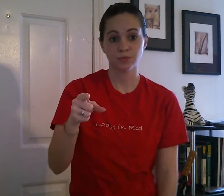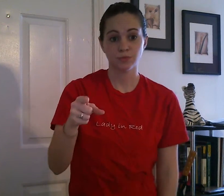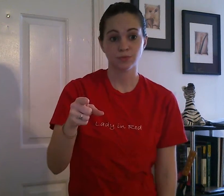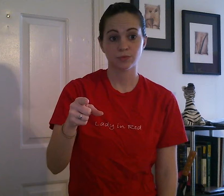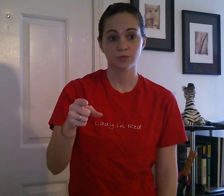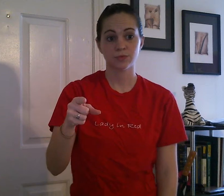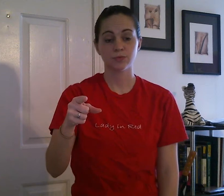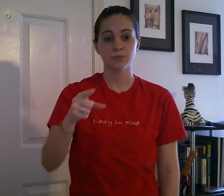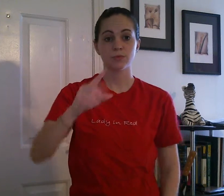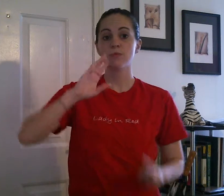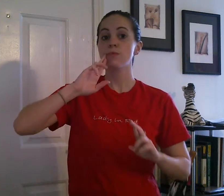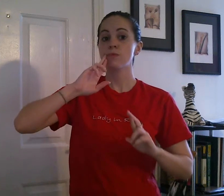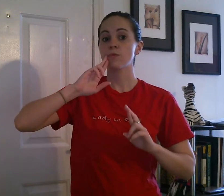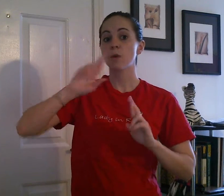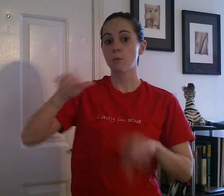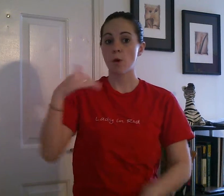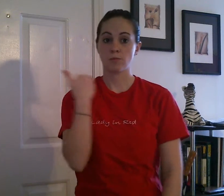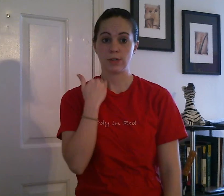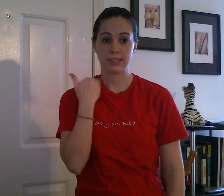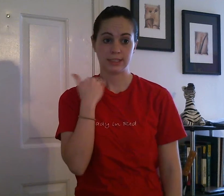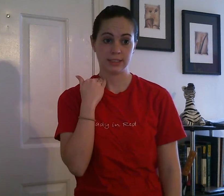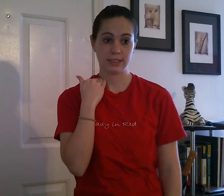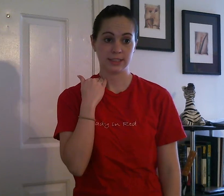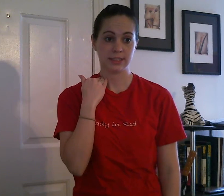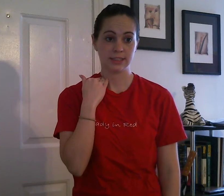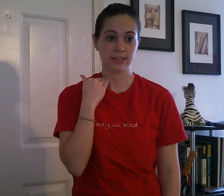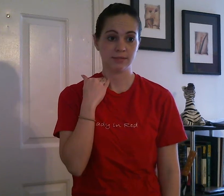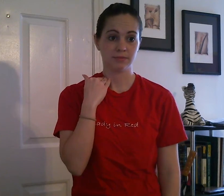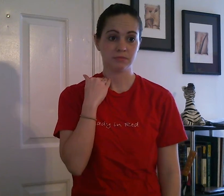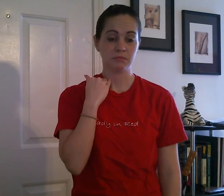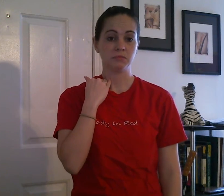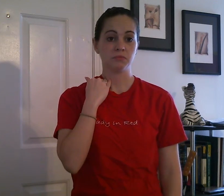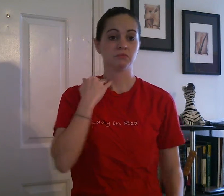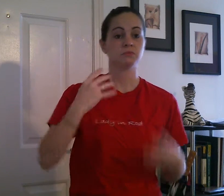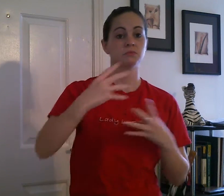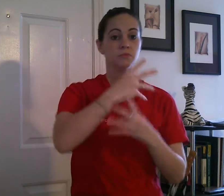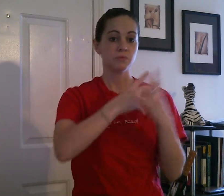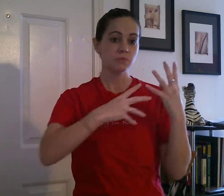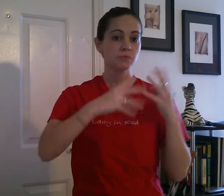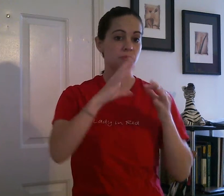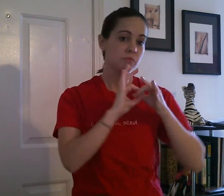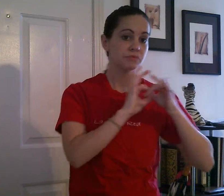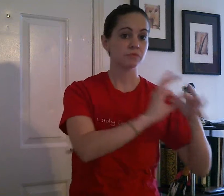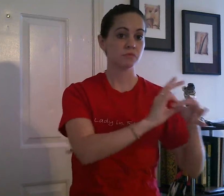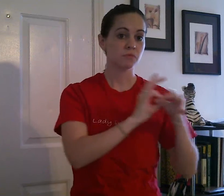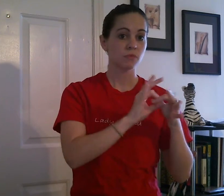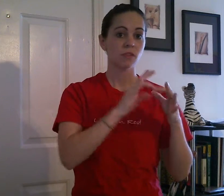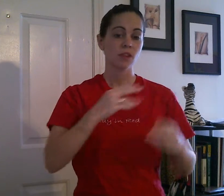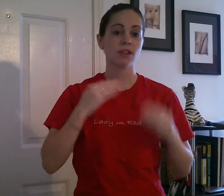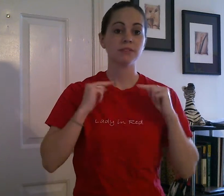significant risks, cooperate with others and coordinate work to ensure the health and safety of you and your